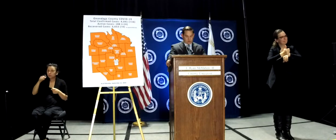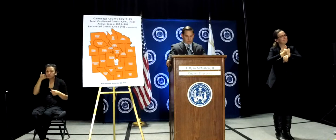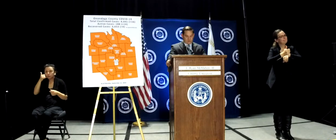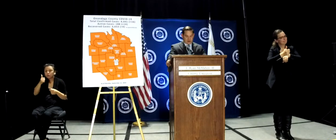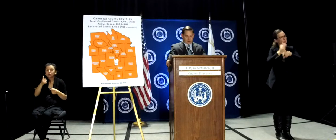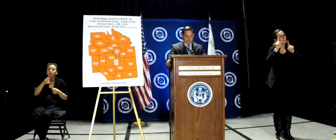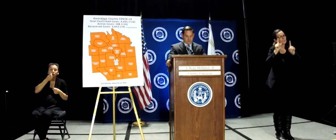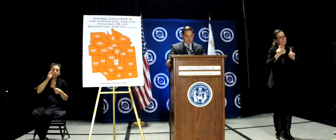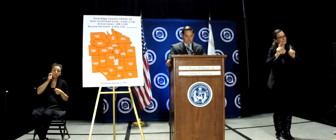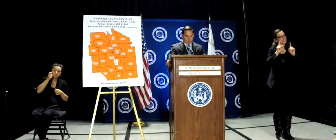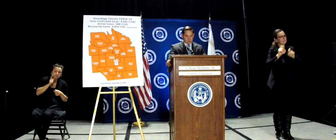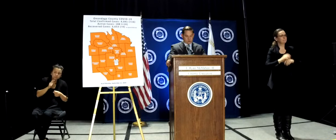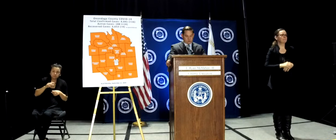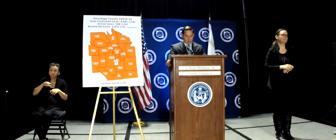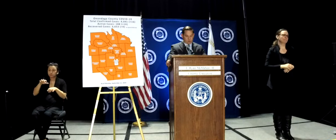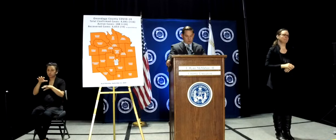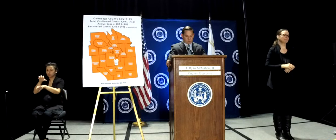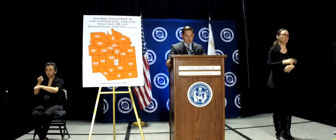number,